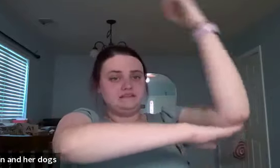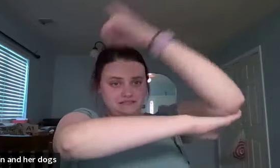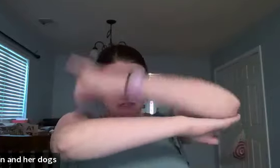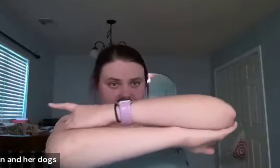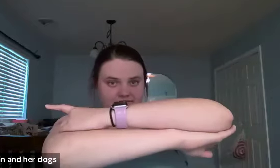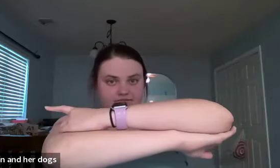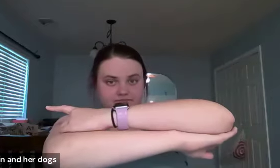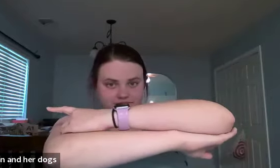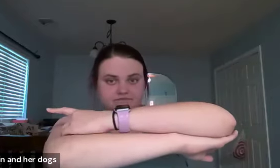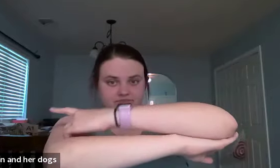Day.